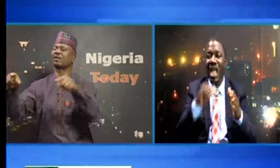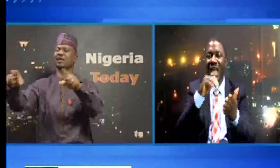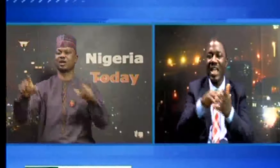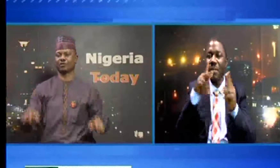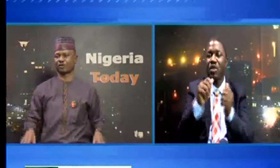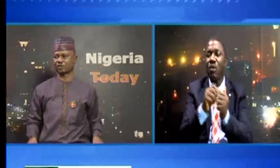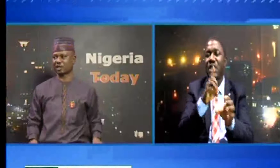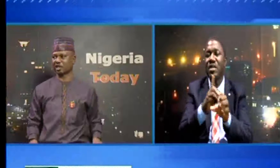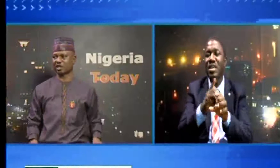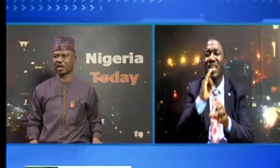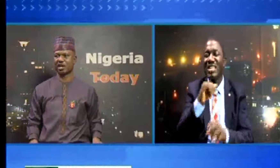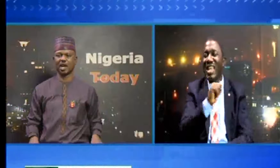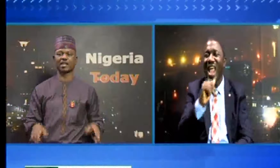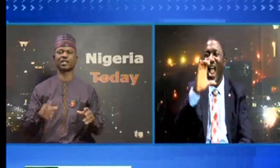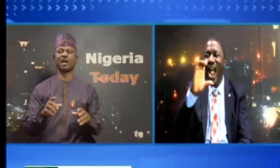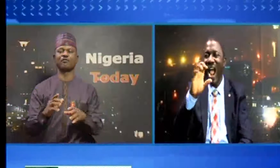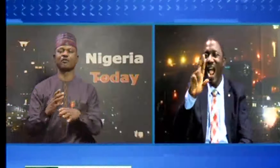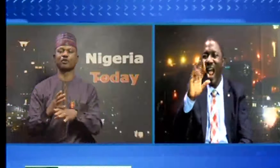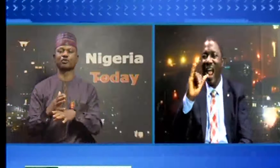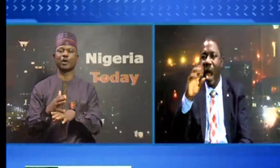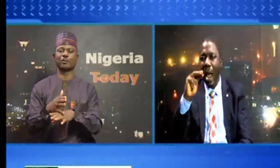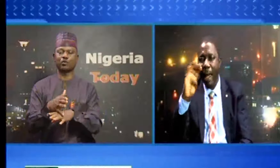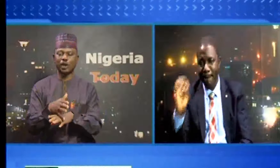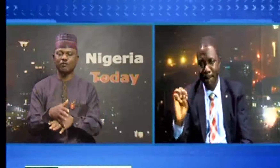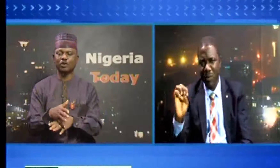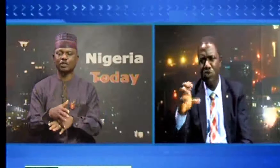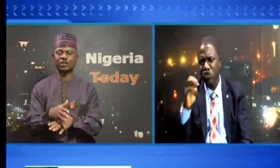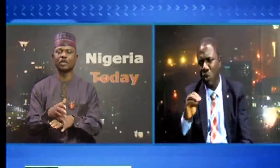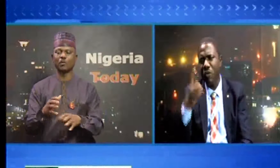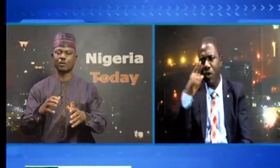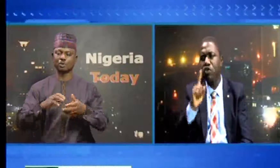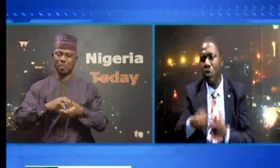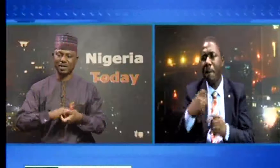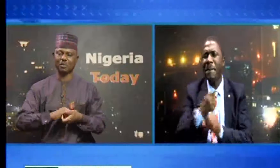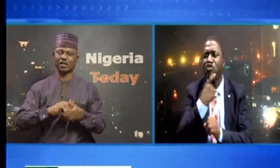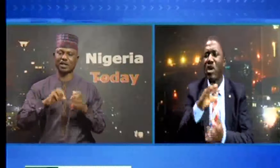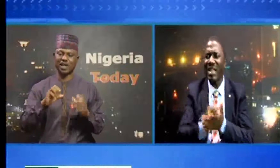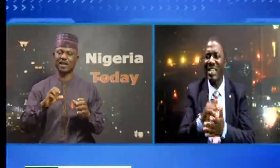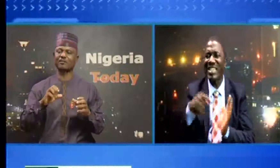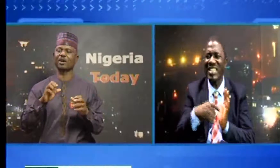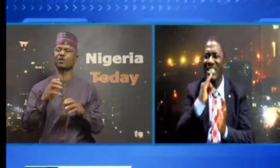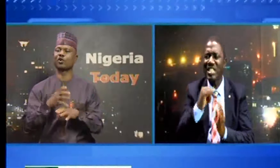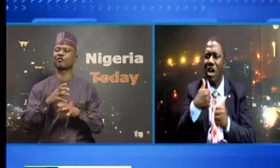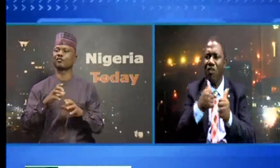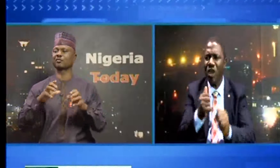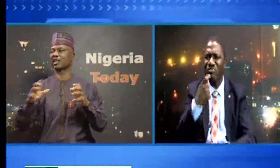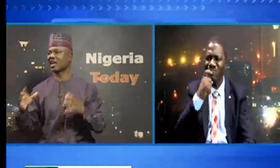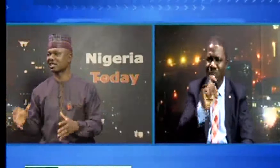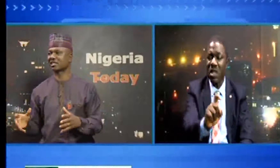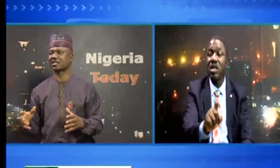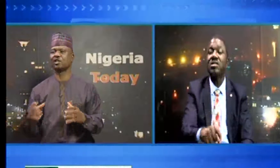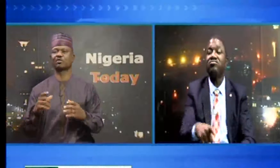a criminal offense within Nigeria, and therefore for us to be able to enforce this, we must partner with the relevant law